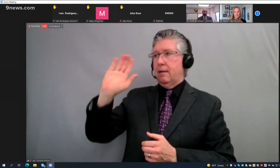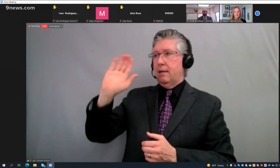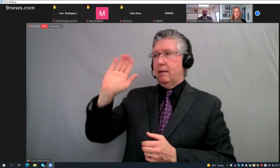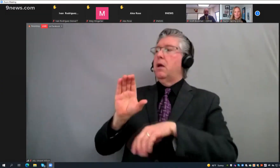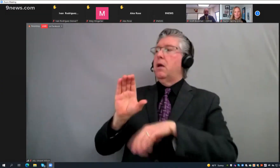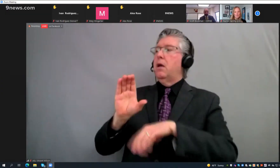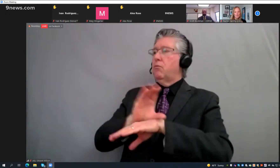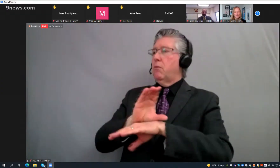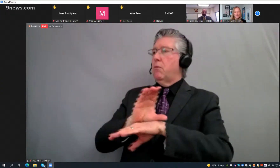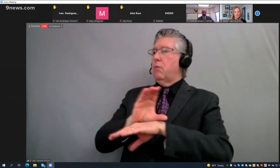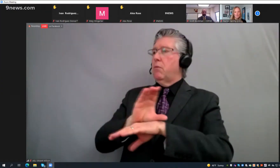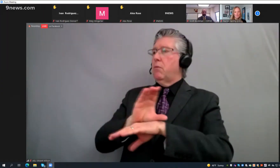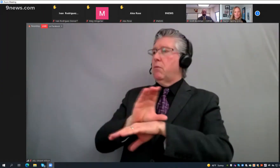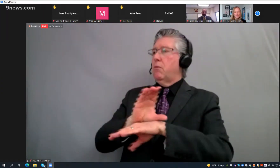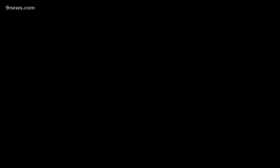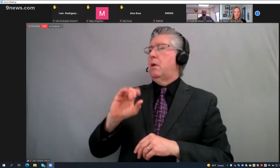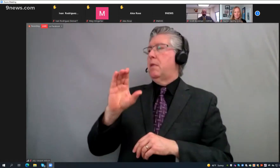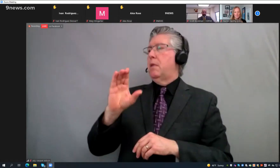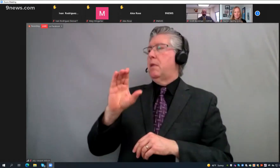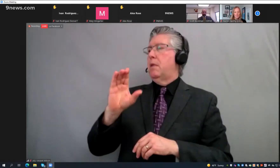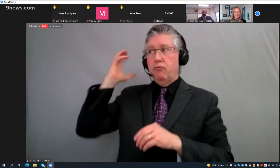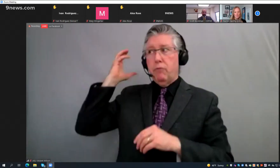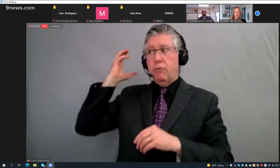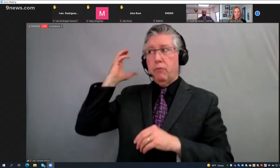Thanks for taking our questions. I think this,